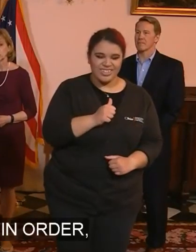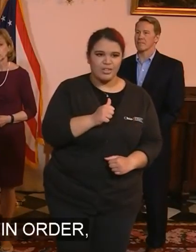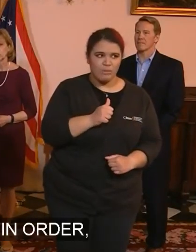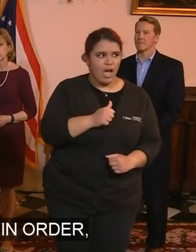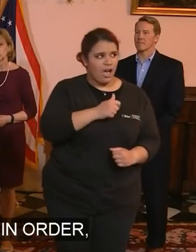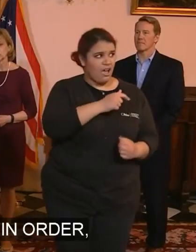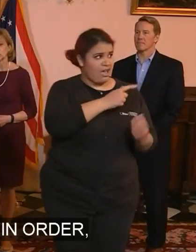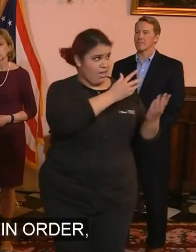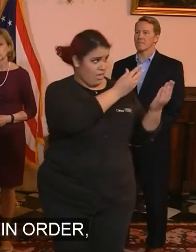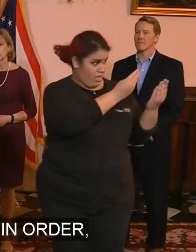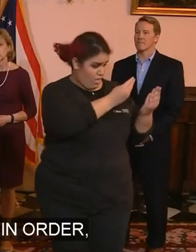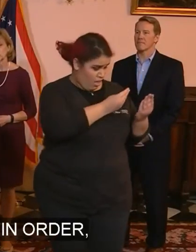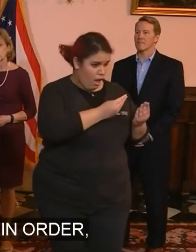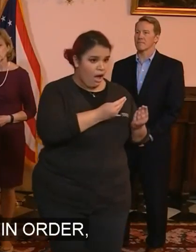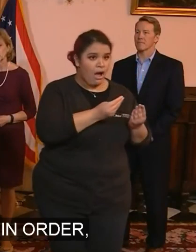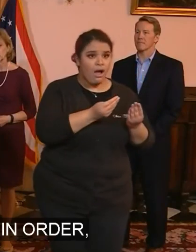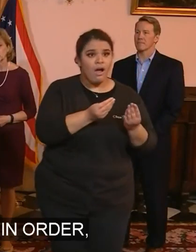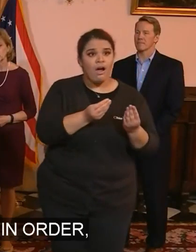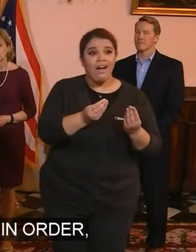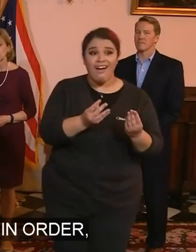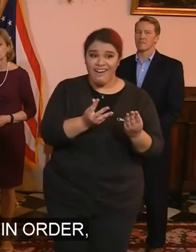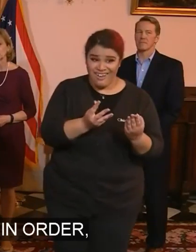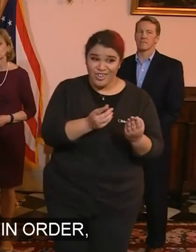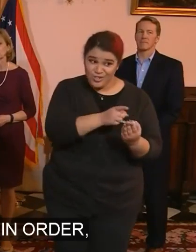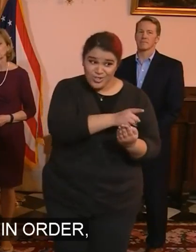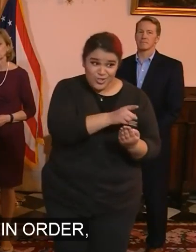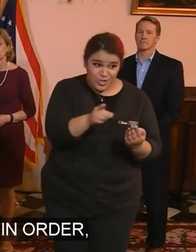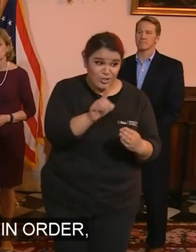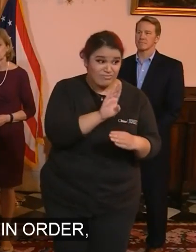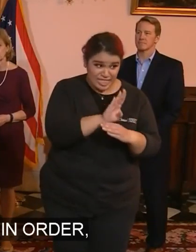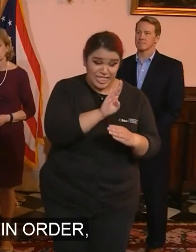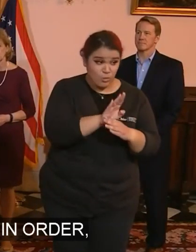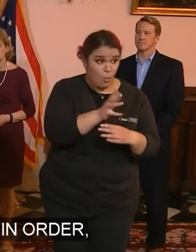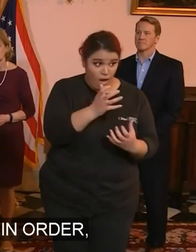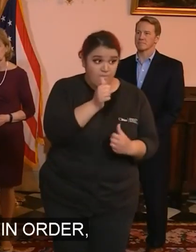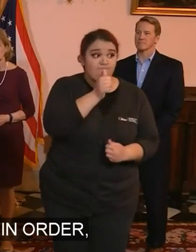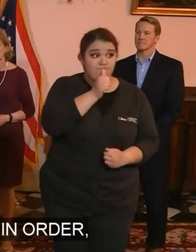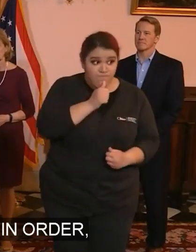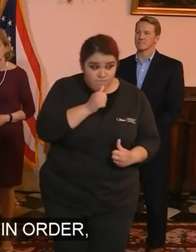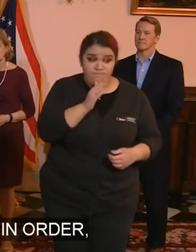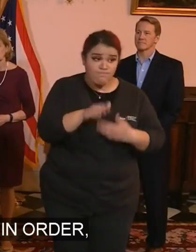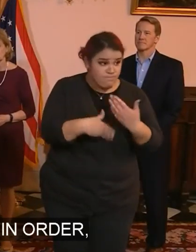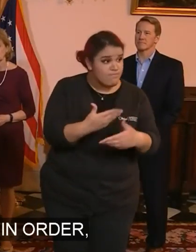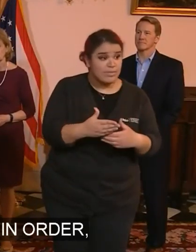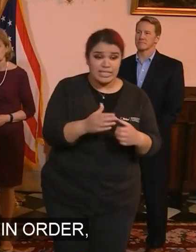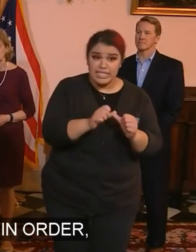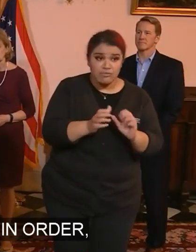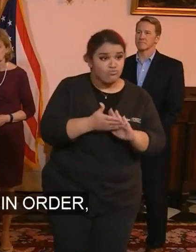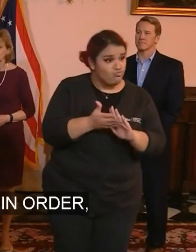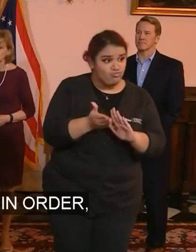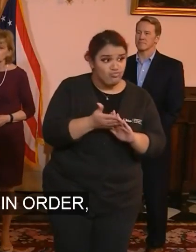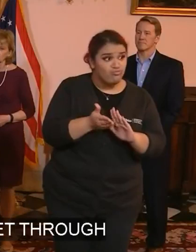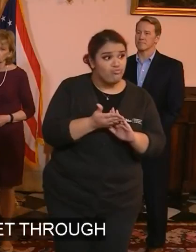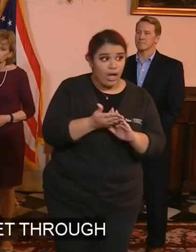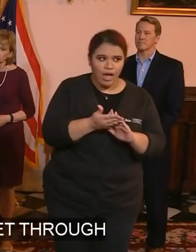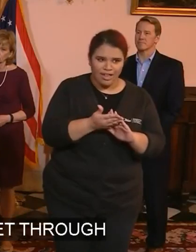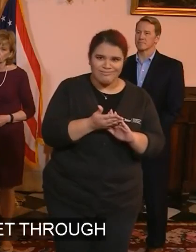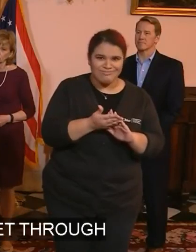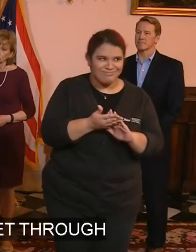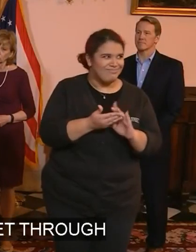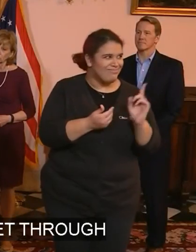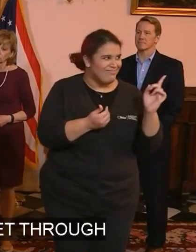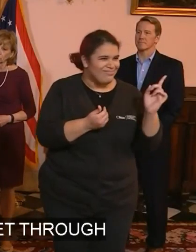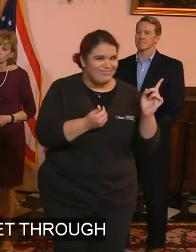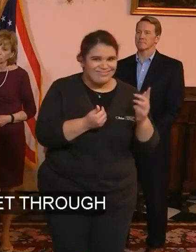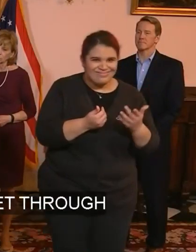again, if the companies want to get through this, we're all in this together. This is not just an idea, but this is